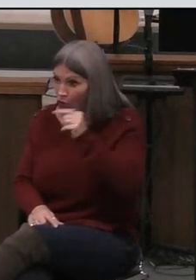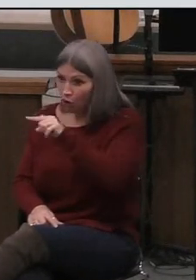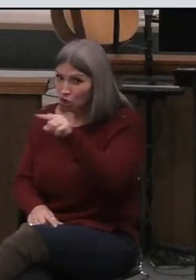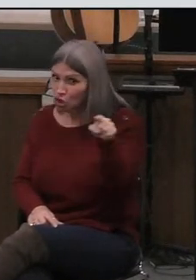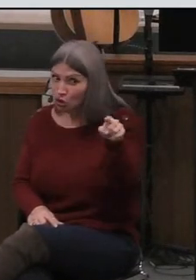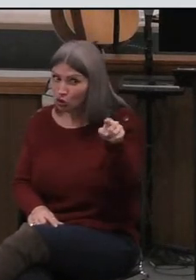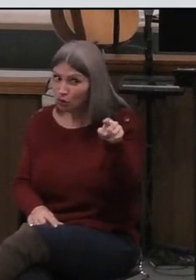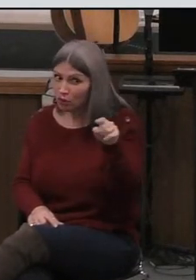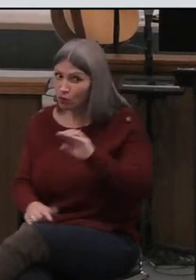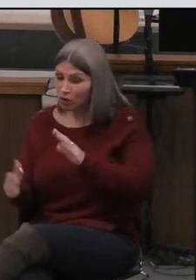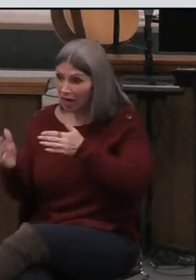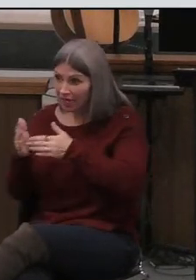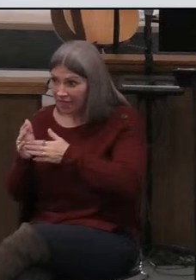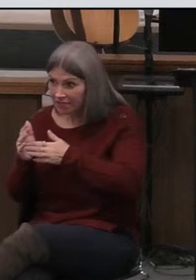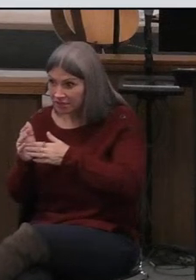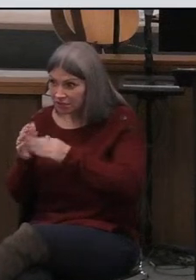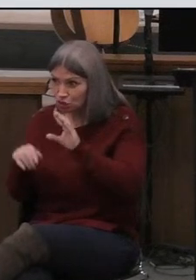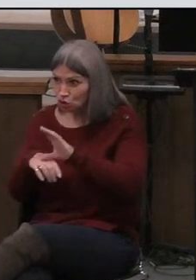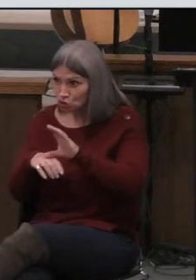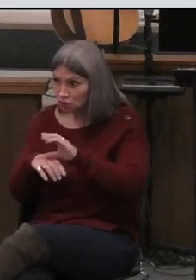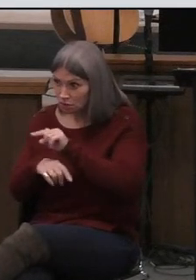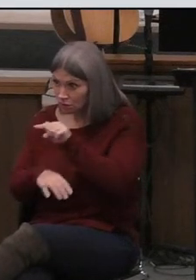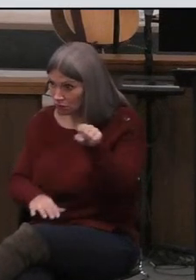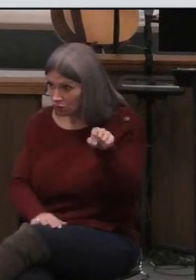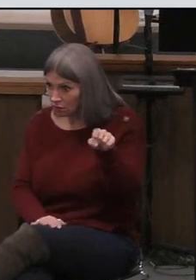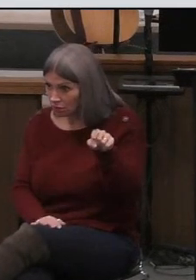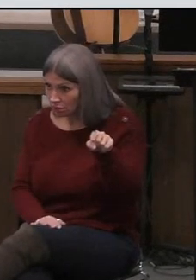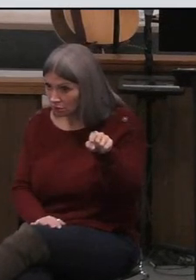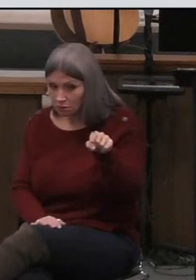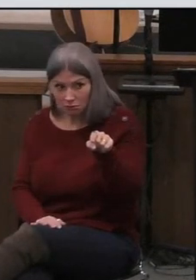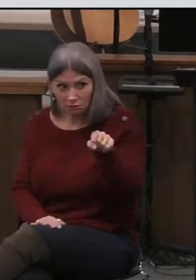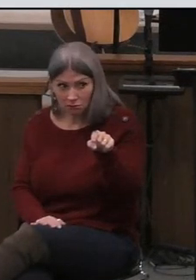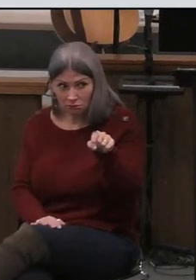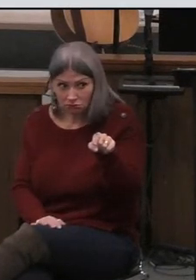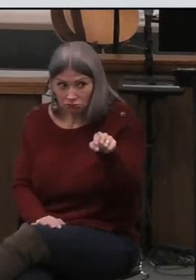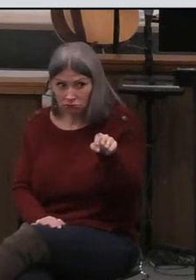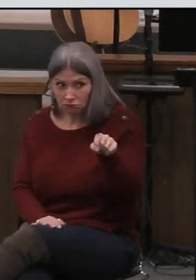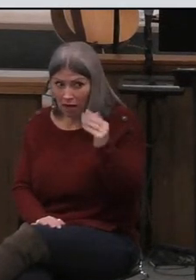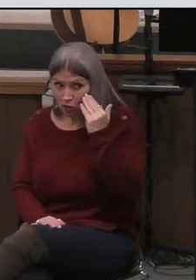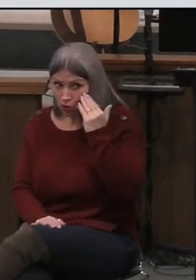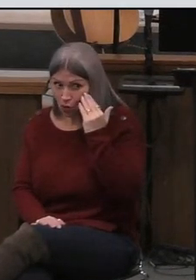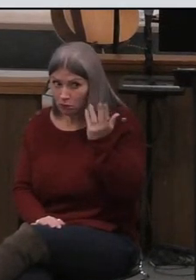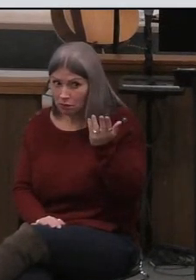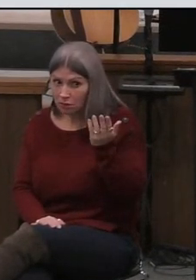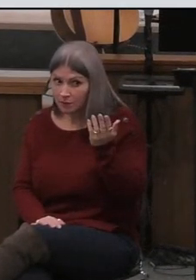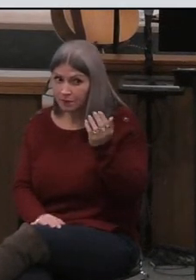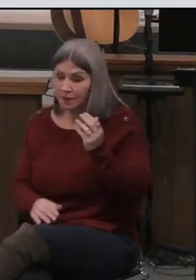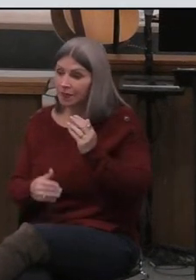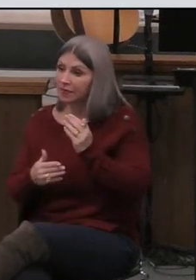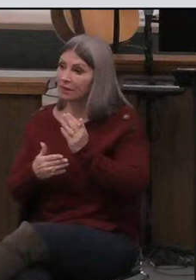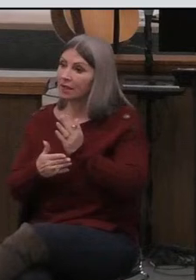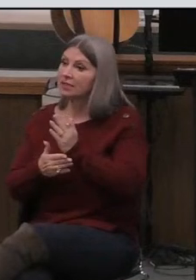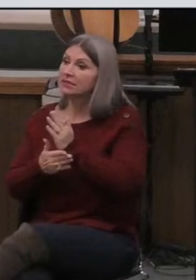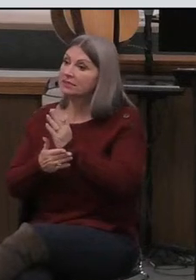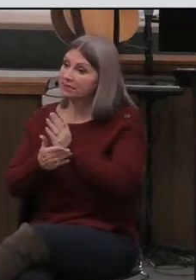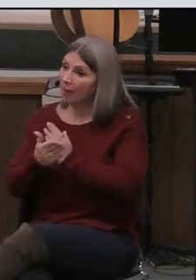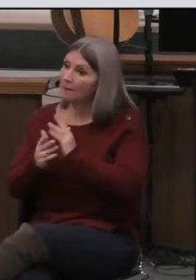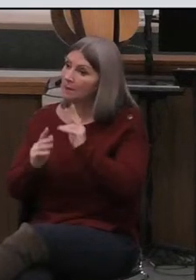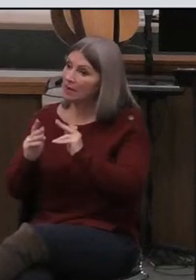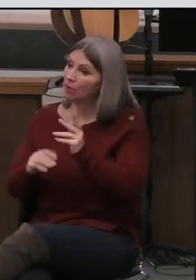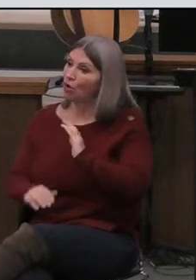church before they got saved. I know there are some men in our society